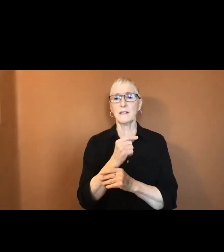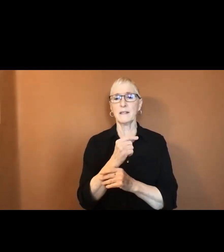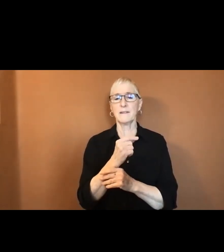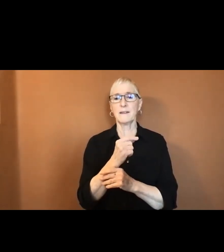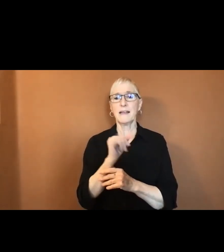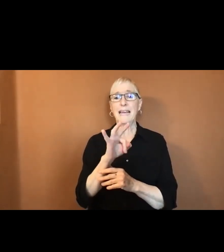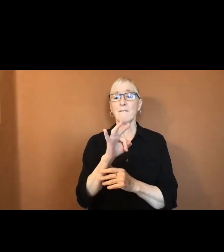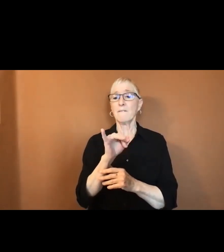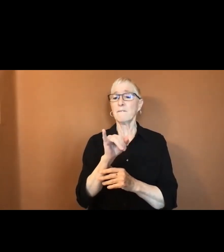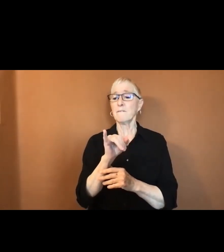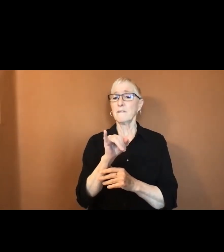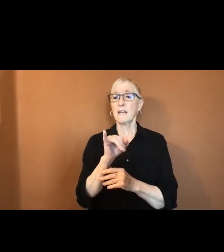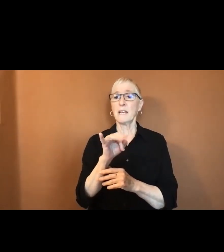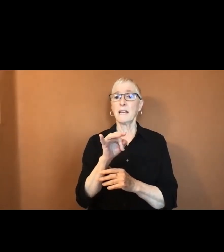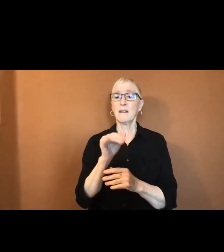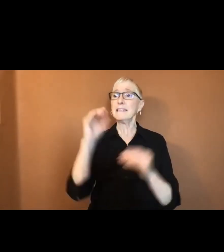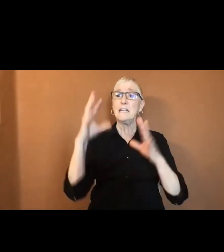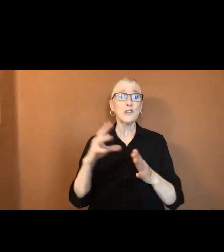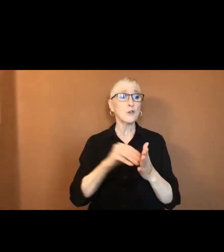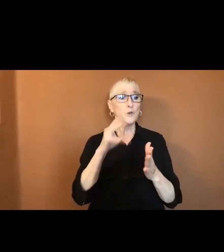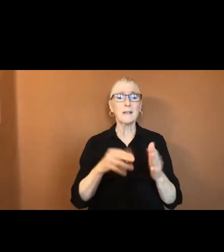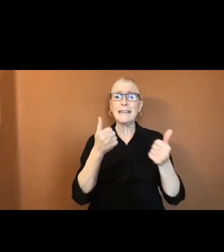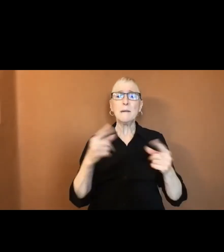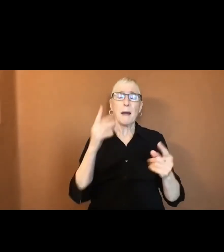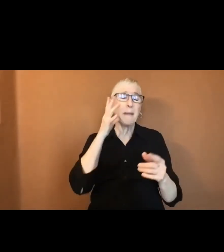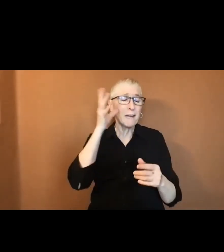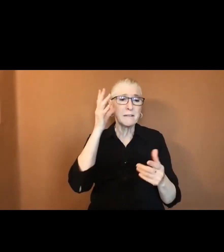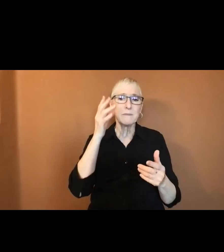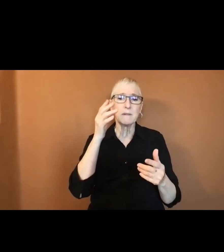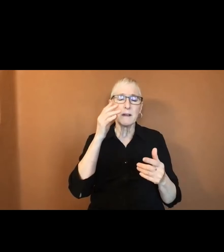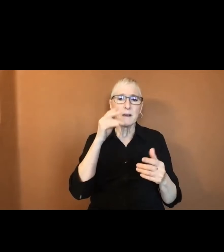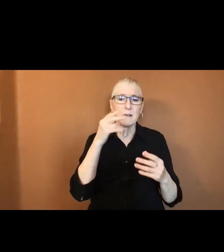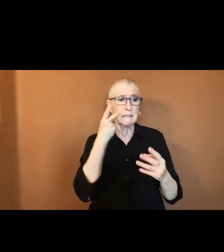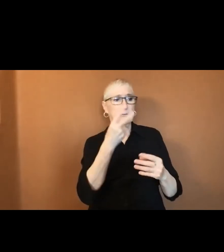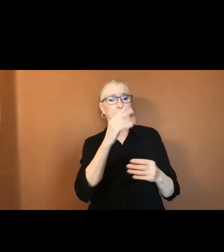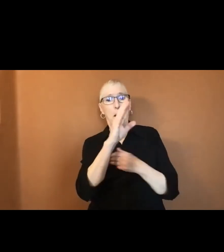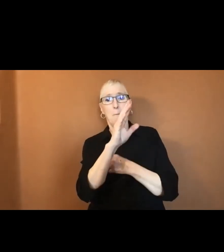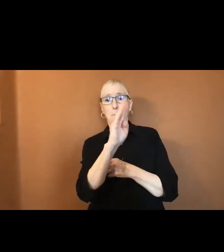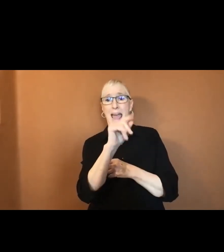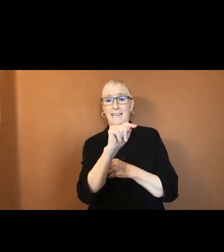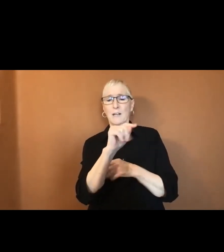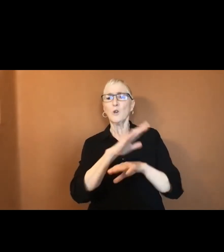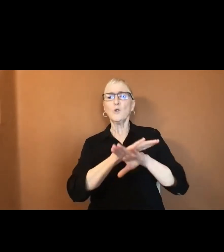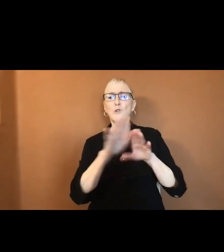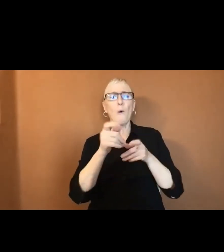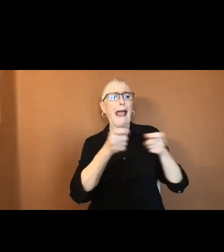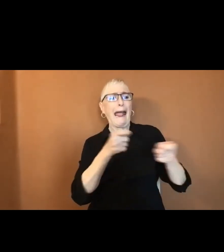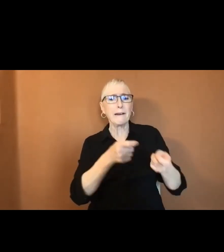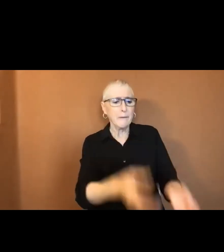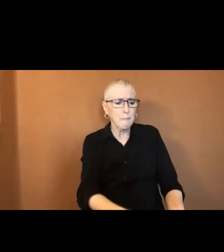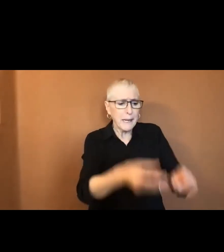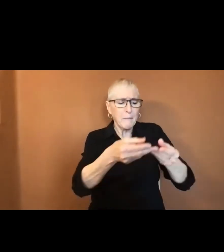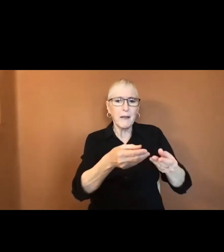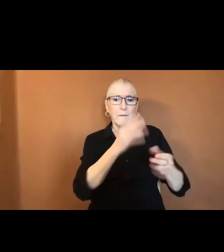if a student, if a teacher, if anybody, parent encounters a bat, you don't handle it like you don't want to have a